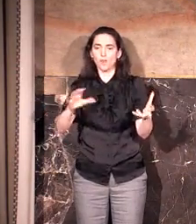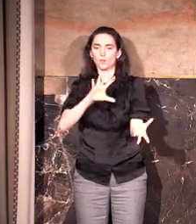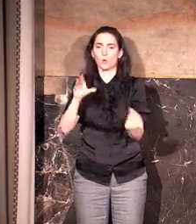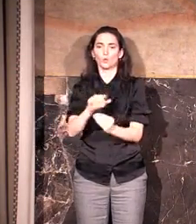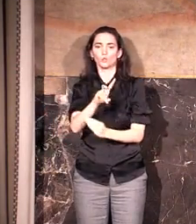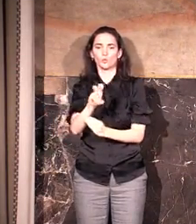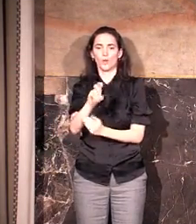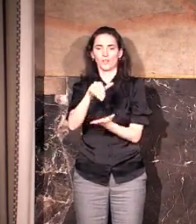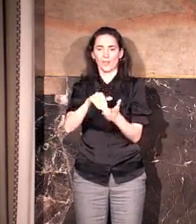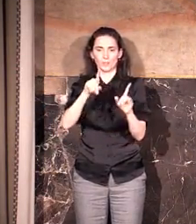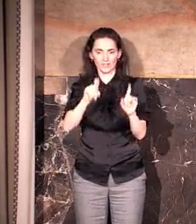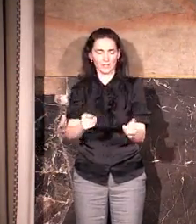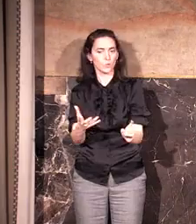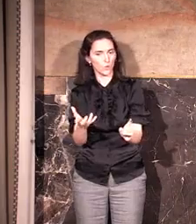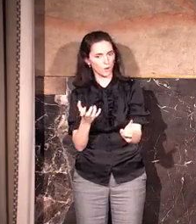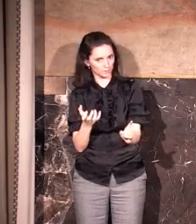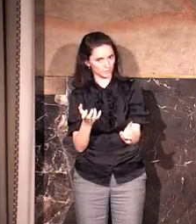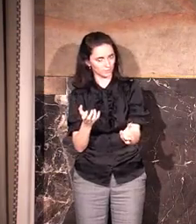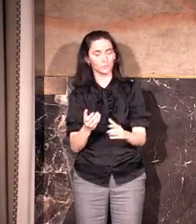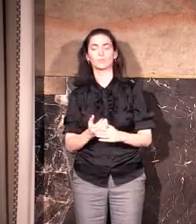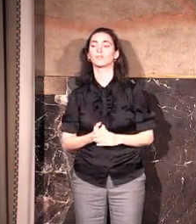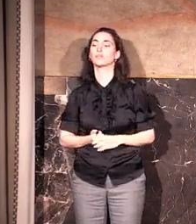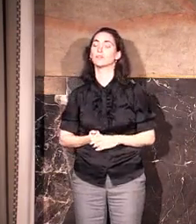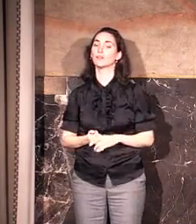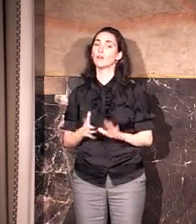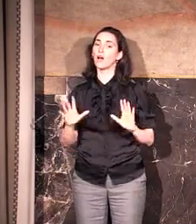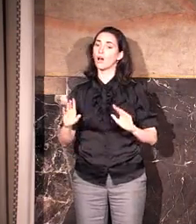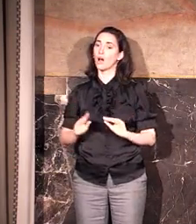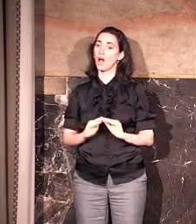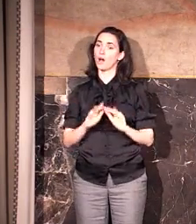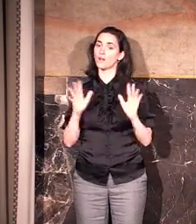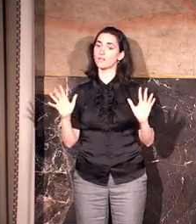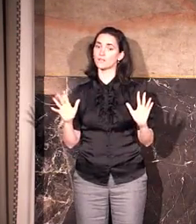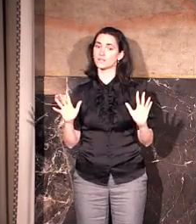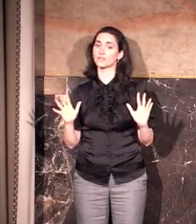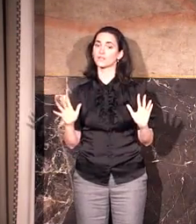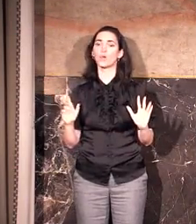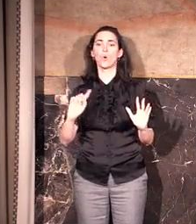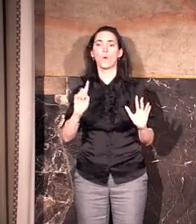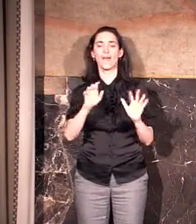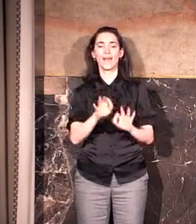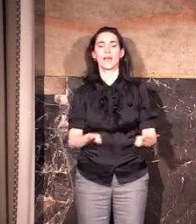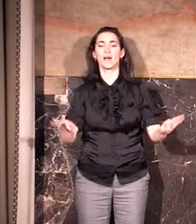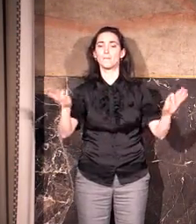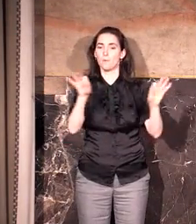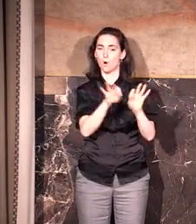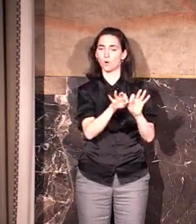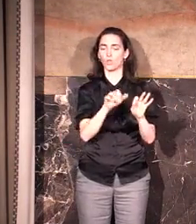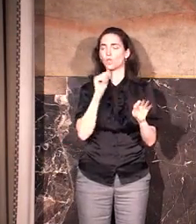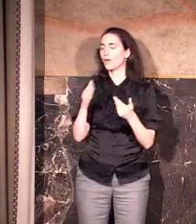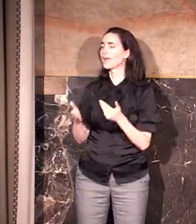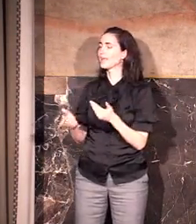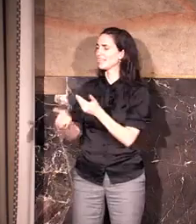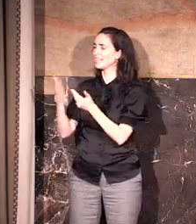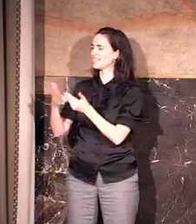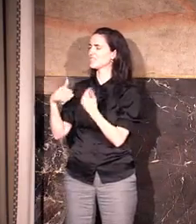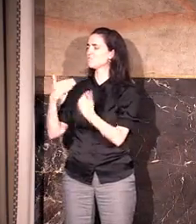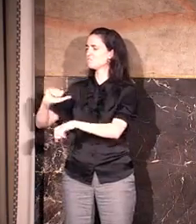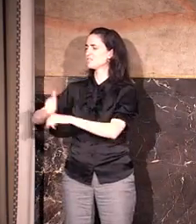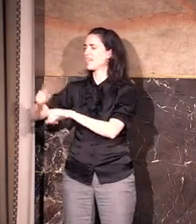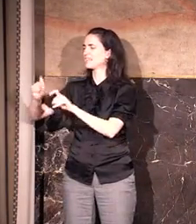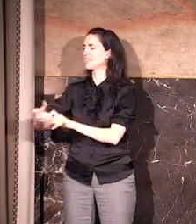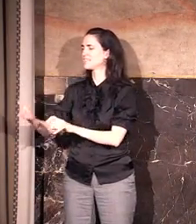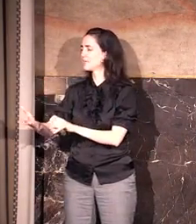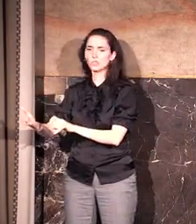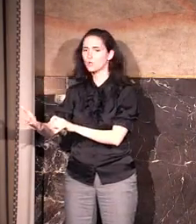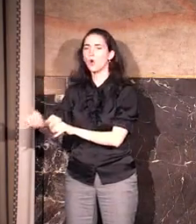conducted. And obviously, we need to do that where it's most important to test, not in the places where it's easiest to test. And so